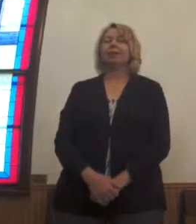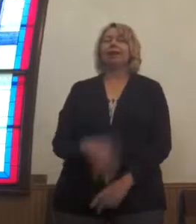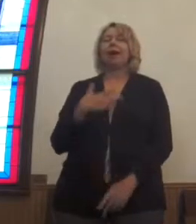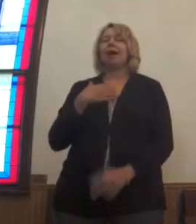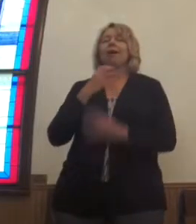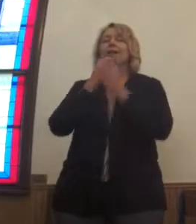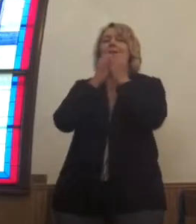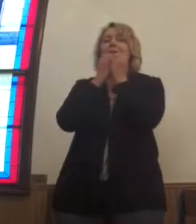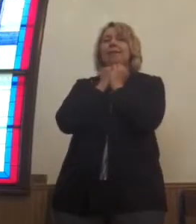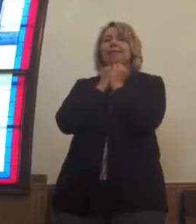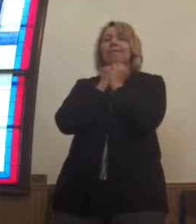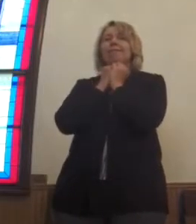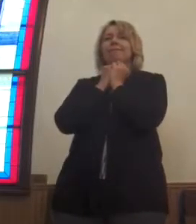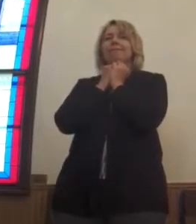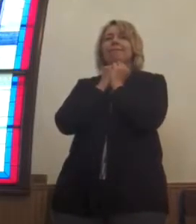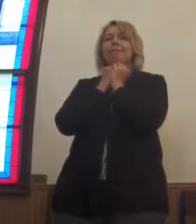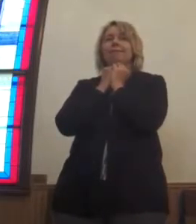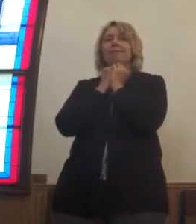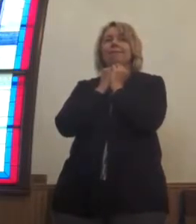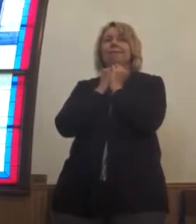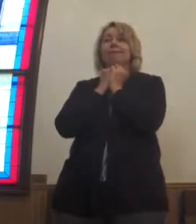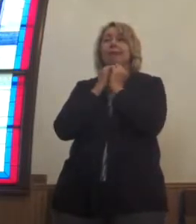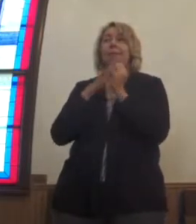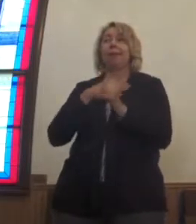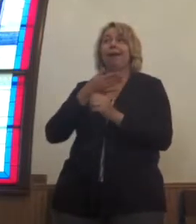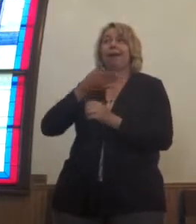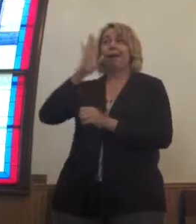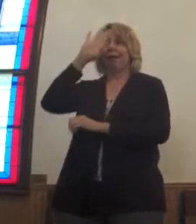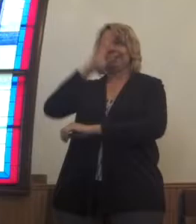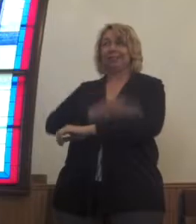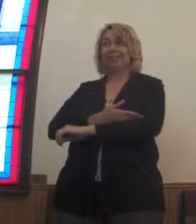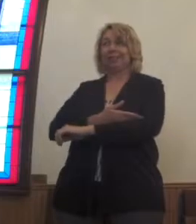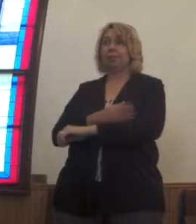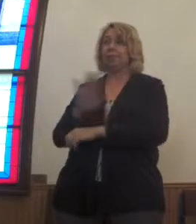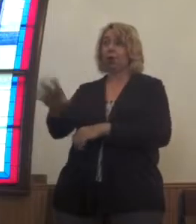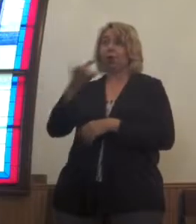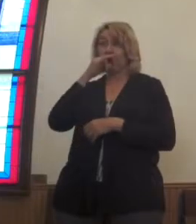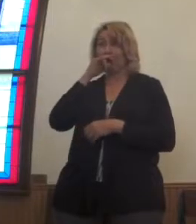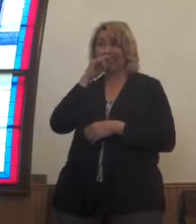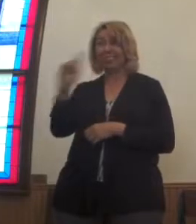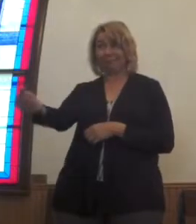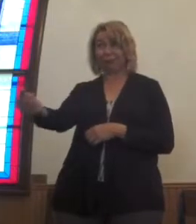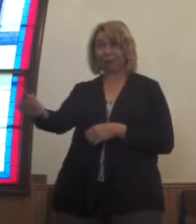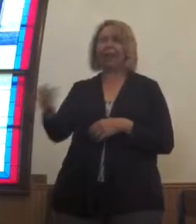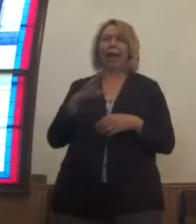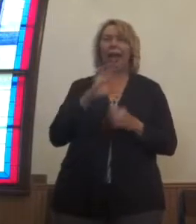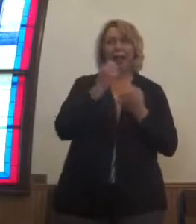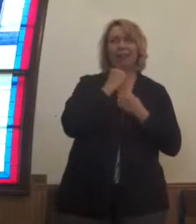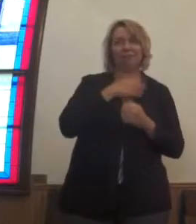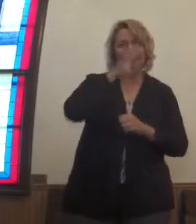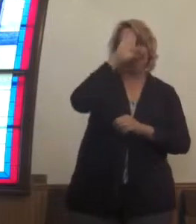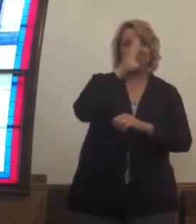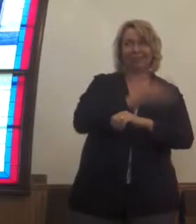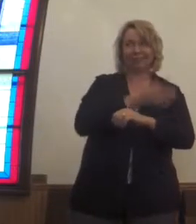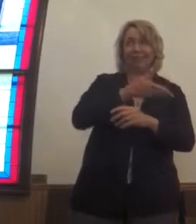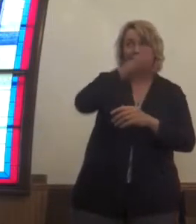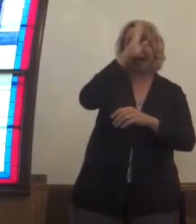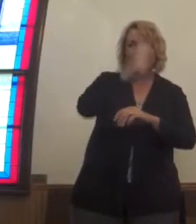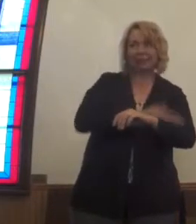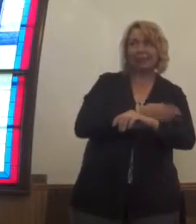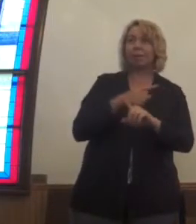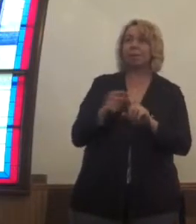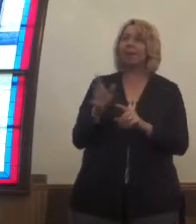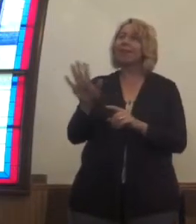adore, not that I don't adore my godson, but her kids were in my life first. But I